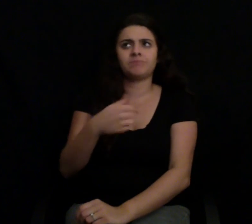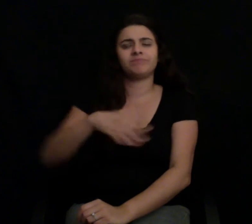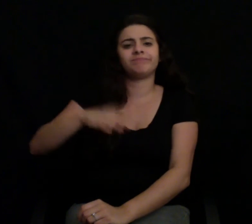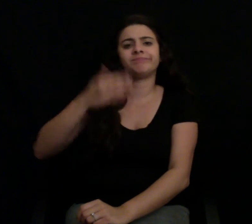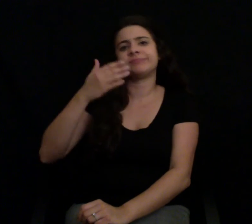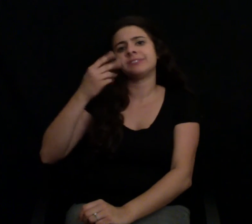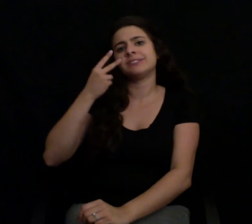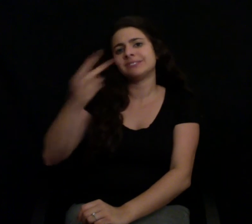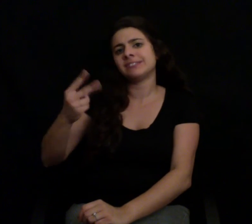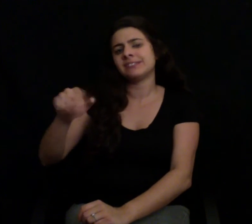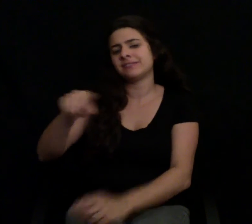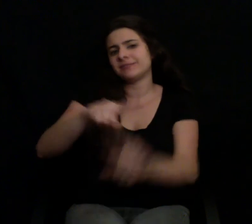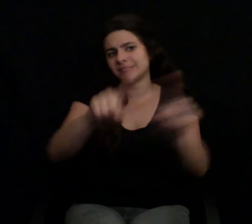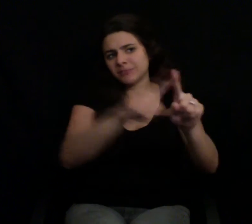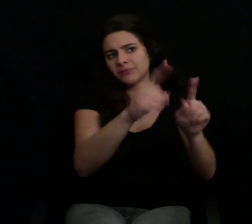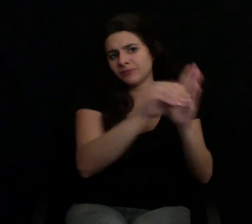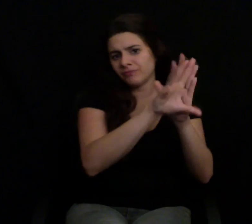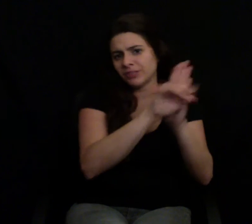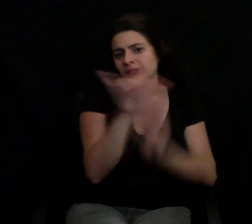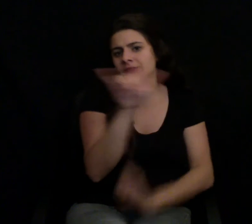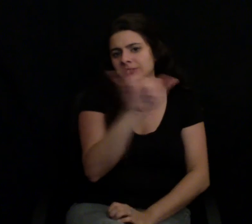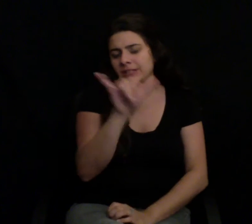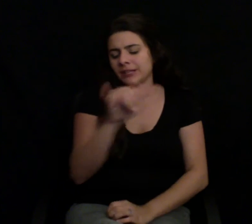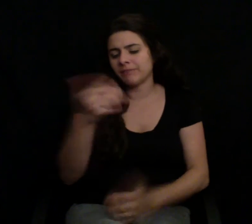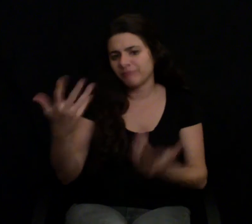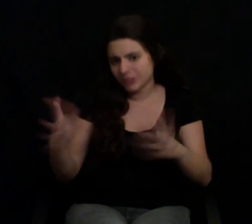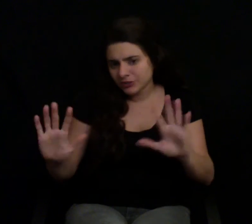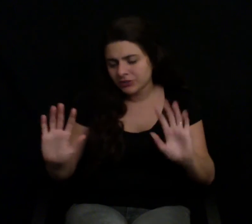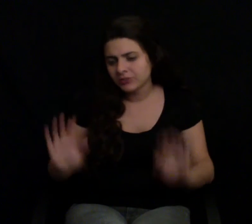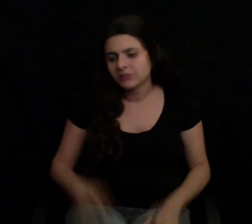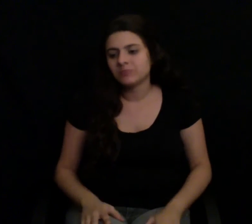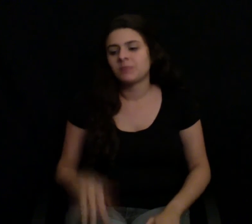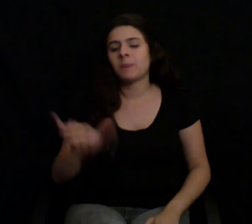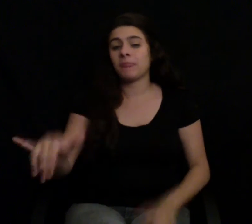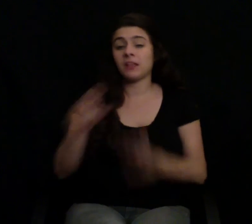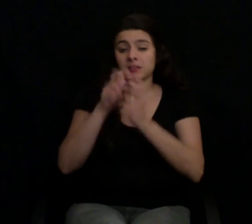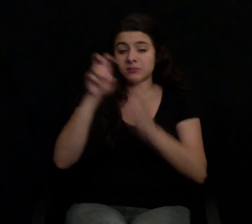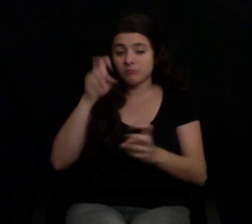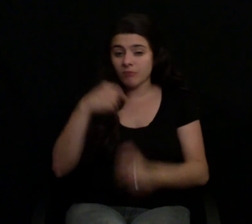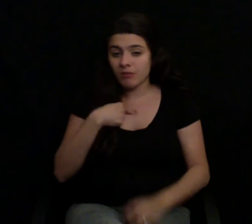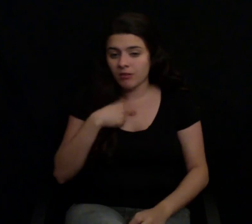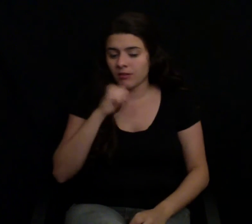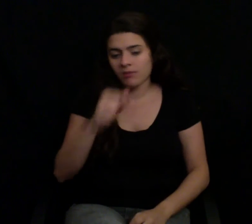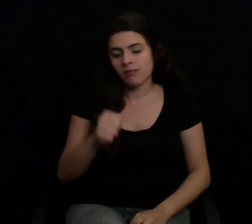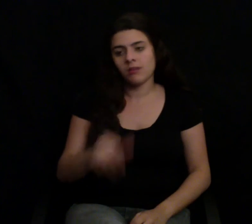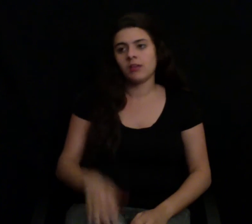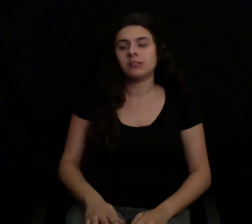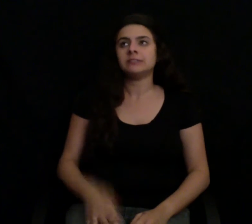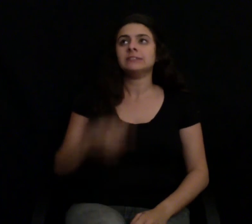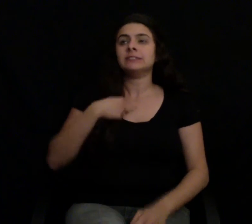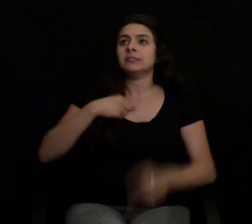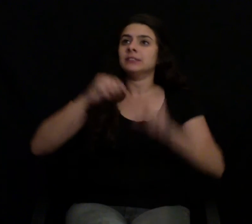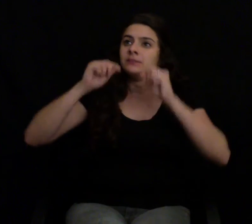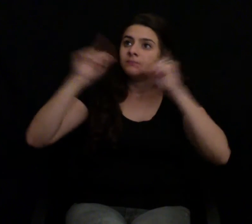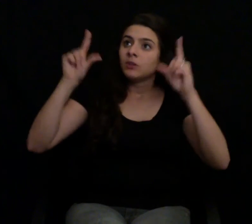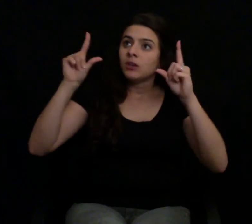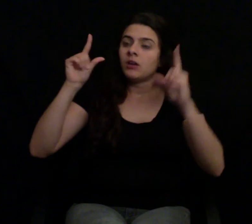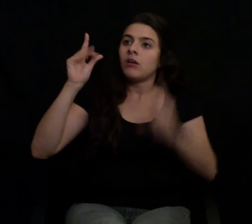in most of the factory farms here in the United States. So, that wasn't the surprise. What was really surprising to me was to see these two very different